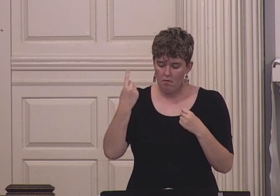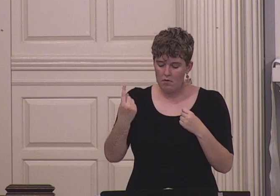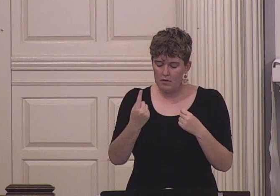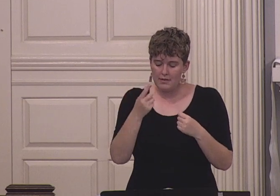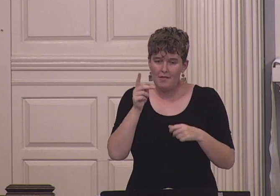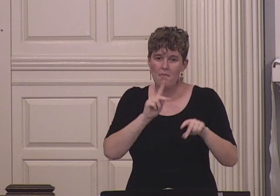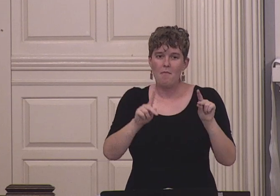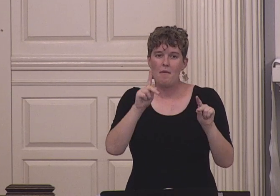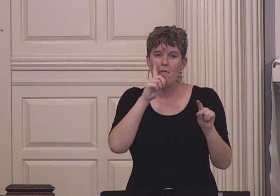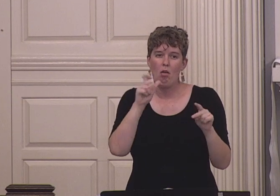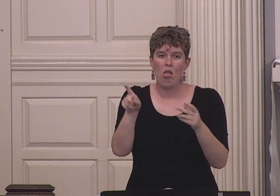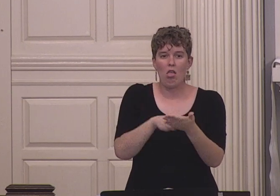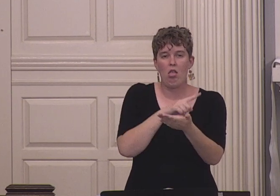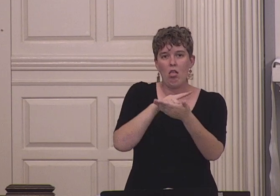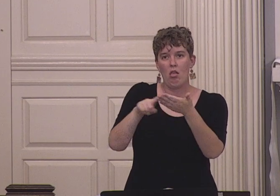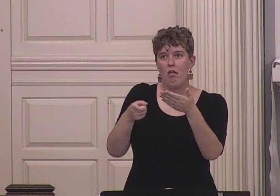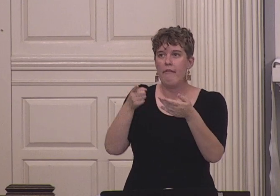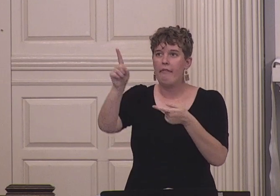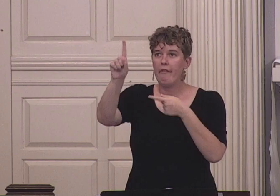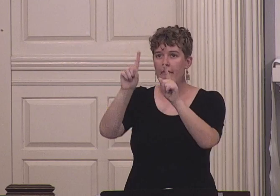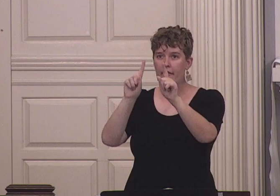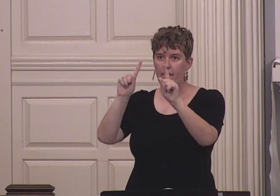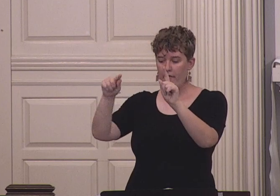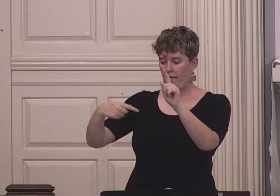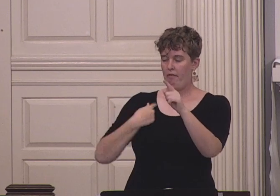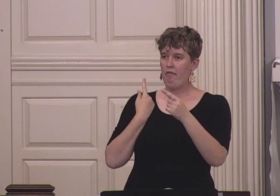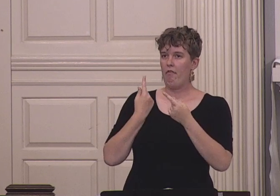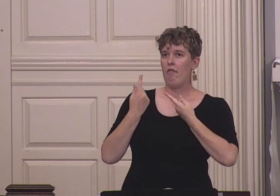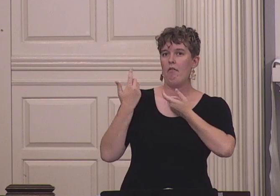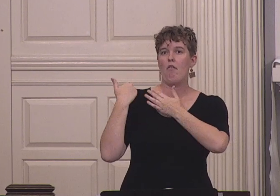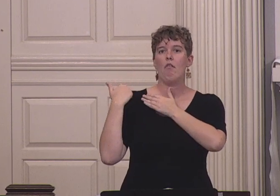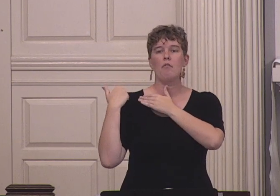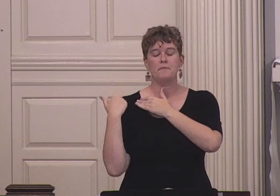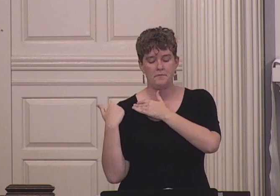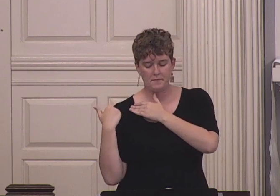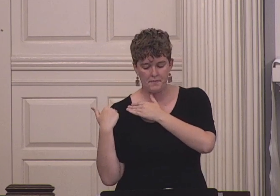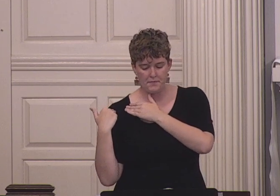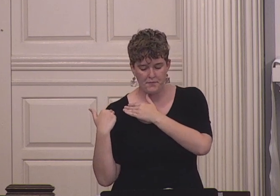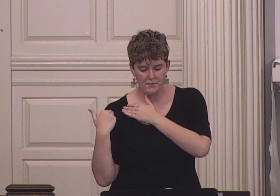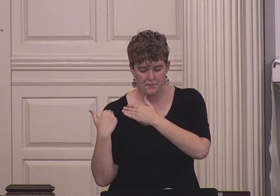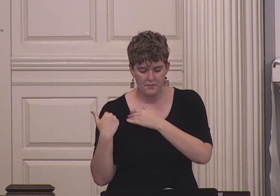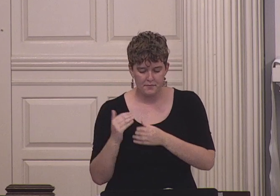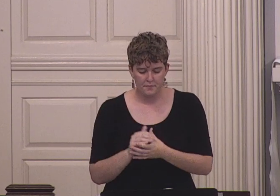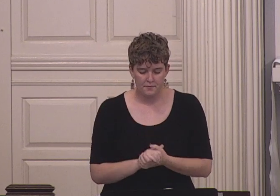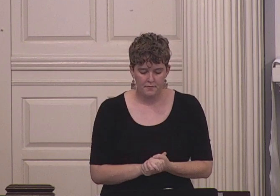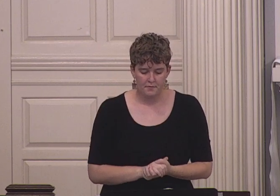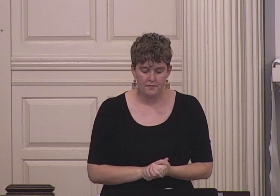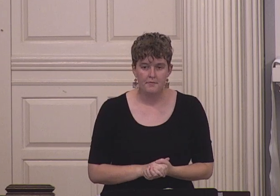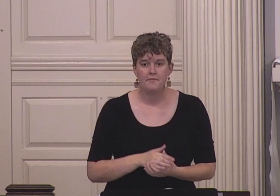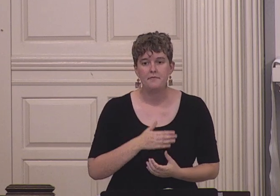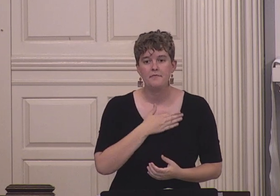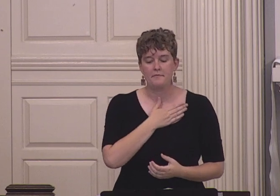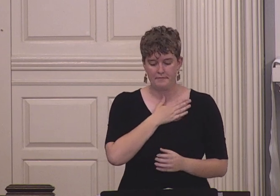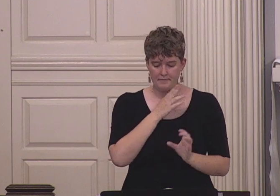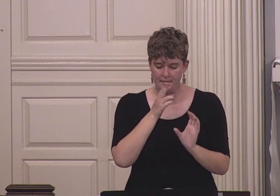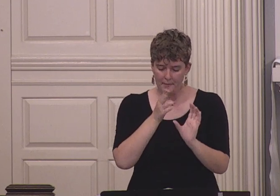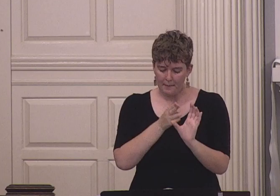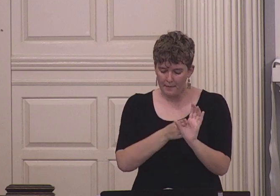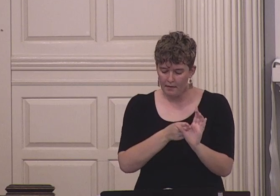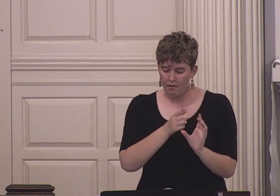and the insults of those who blaspheme you fall upon me.